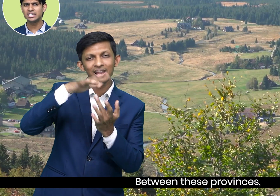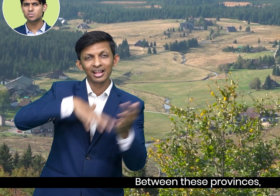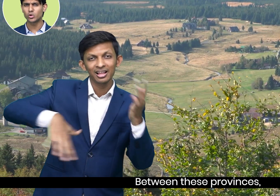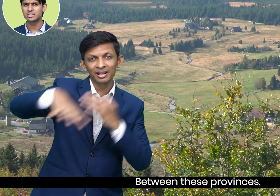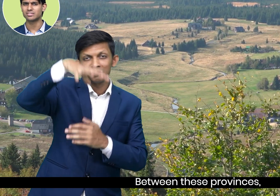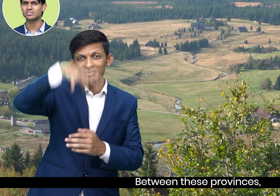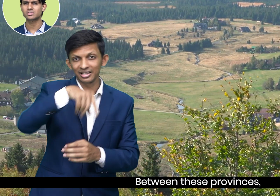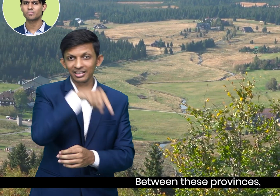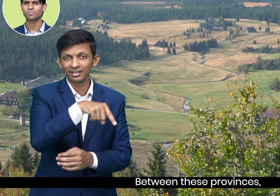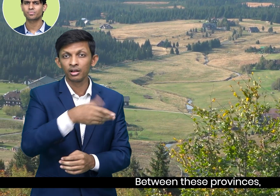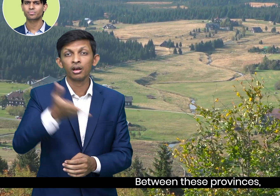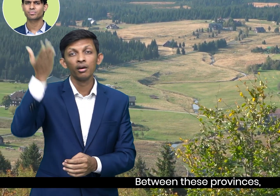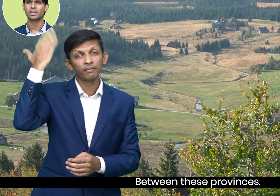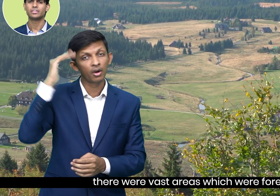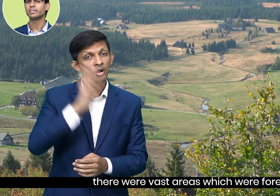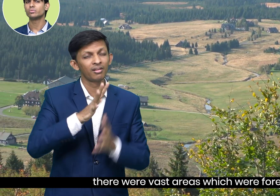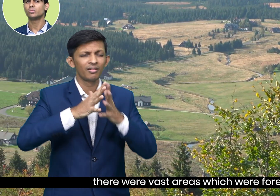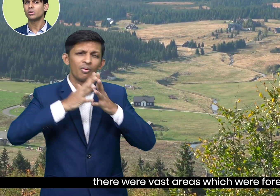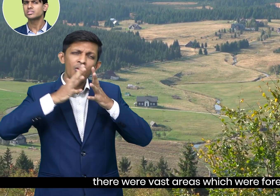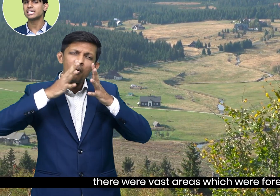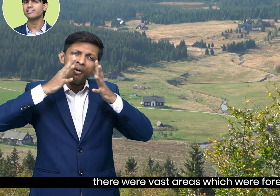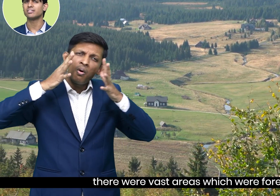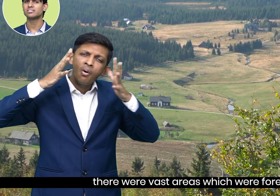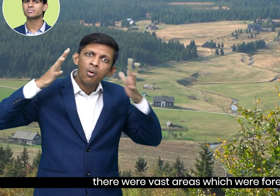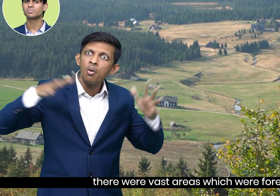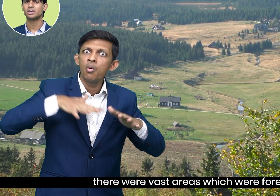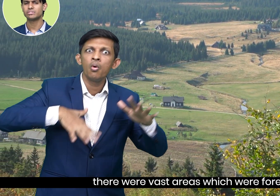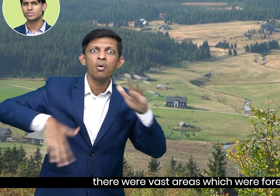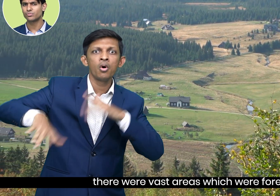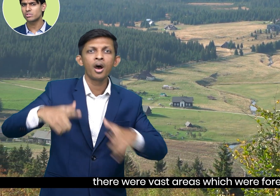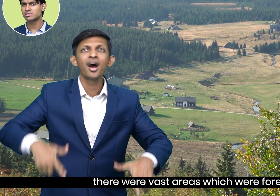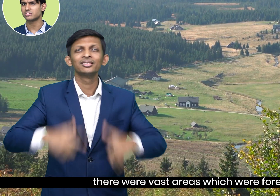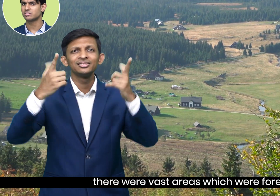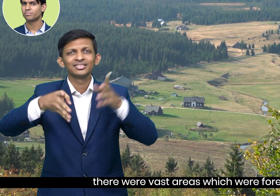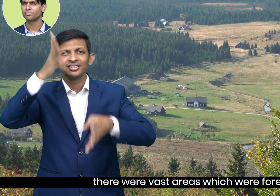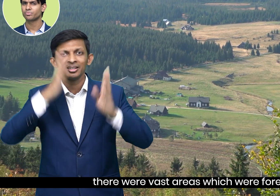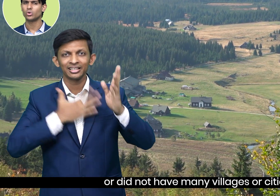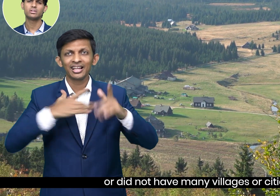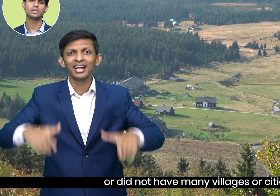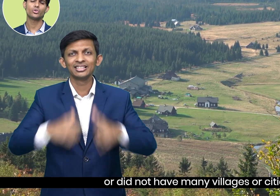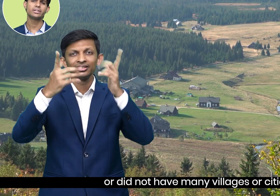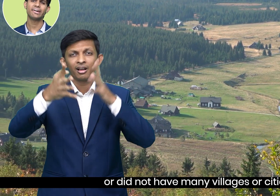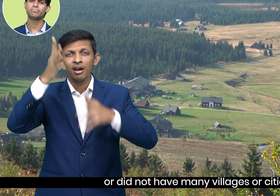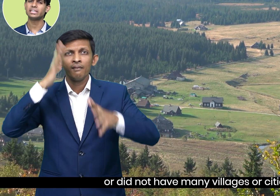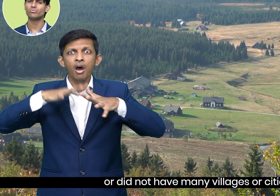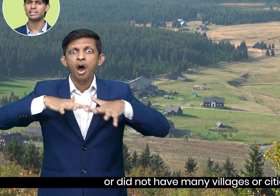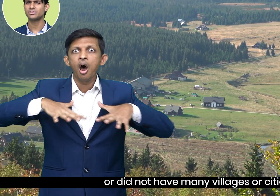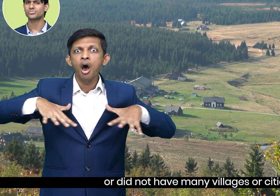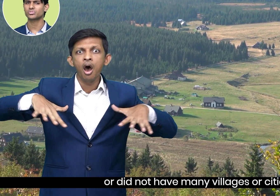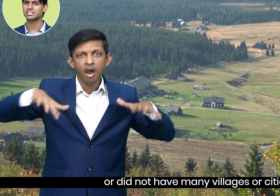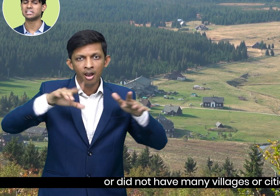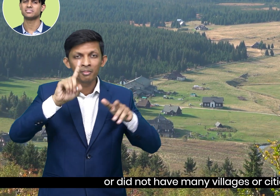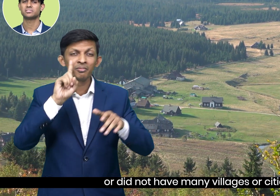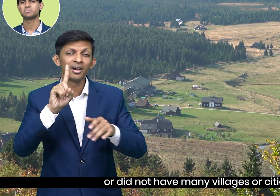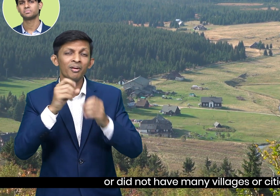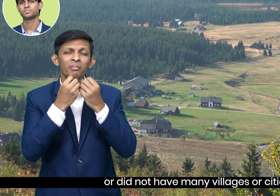Between these provinces, there were vast areas which were forested or did not have many villages